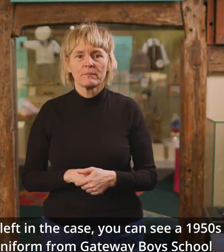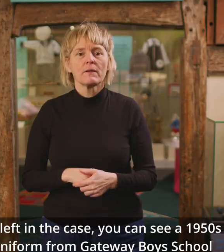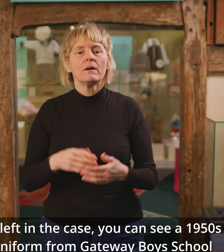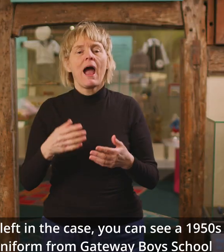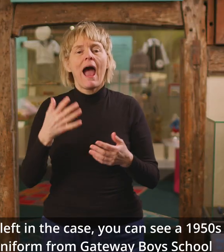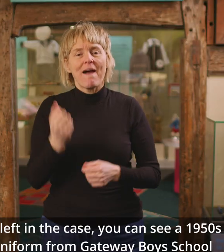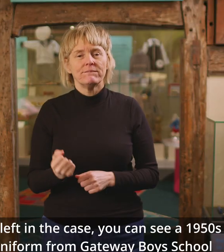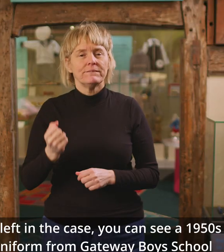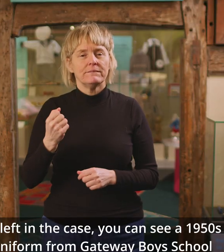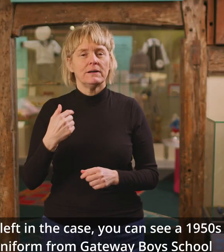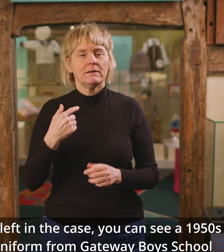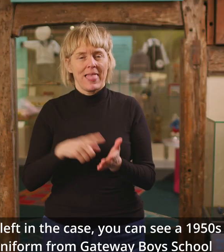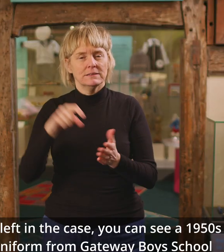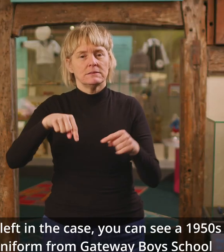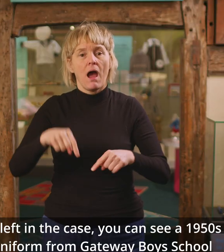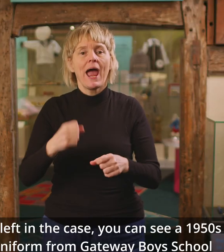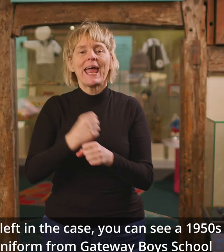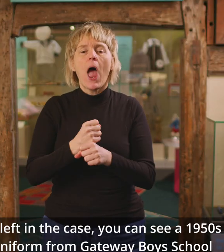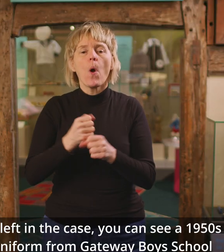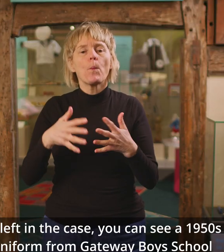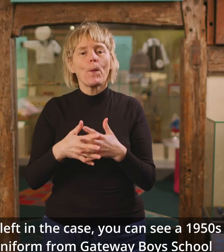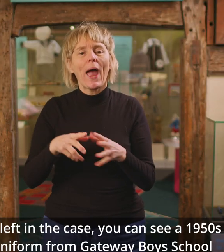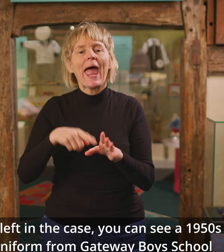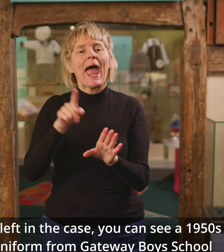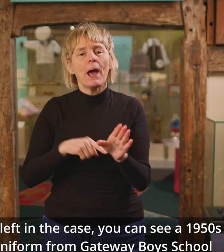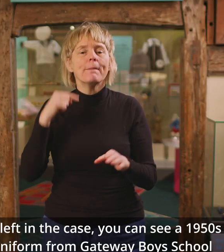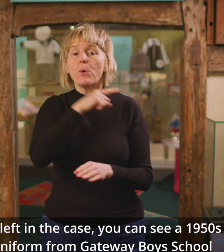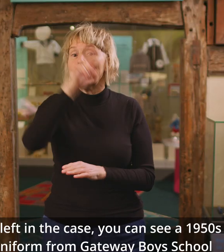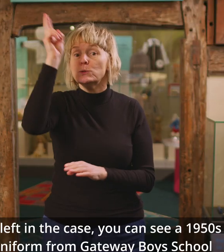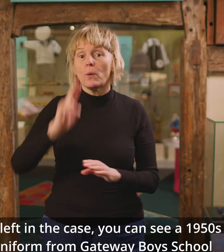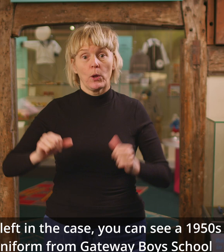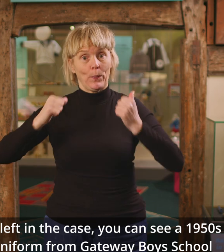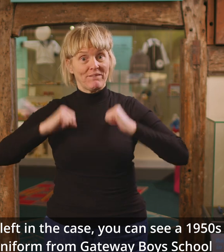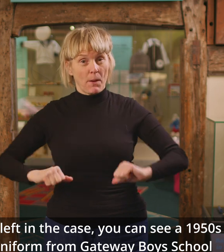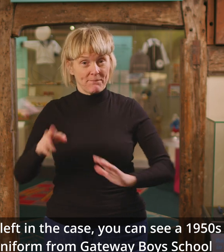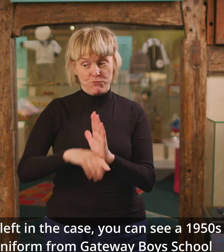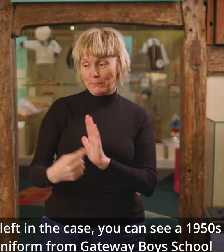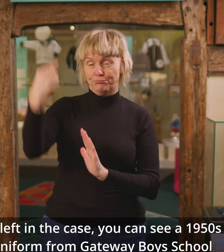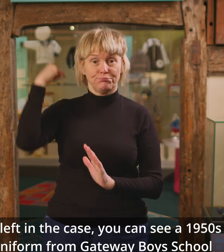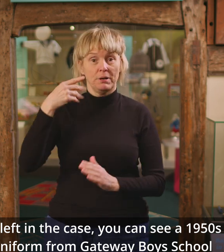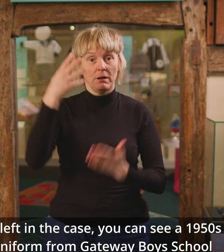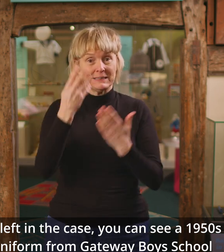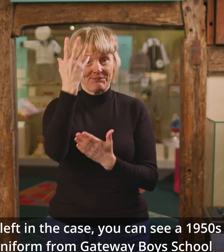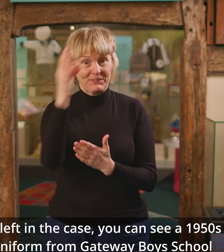To the far left in the case, you can see a 1950s school uniform from Gateway Boys School,